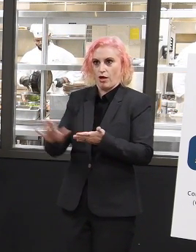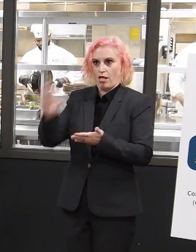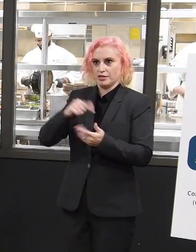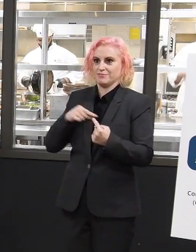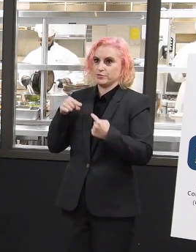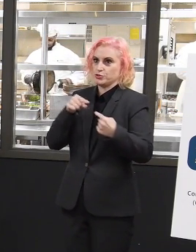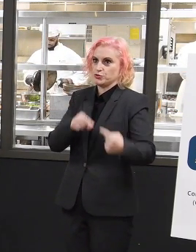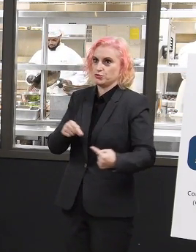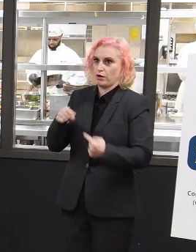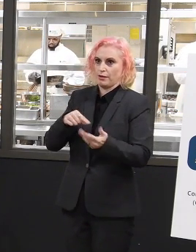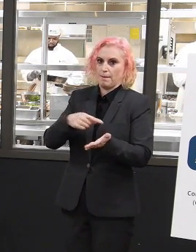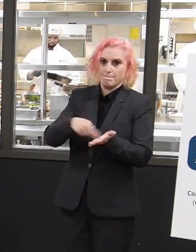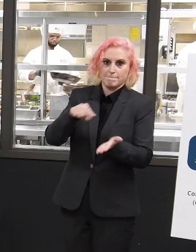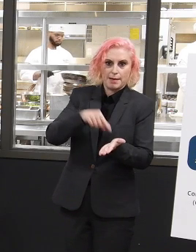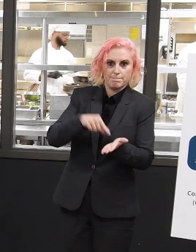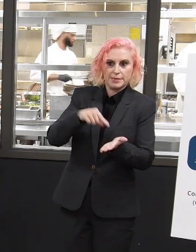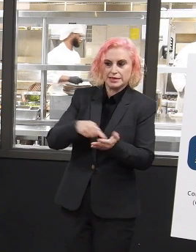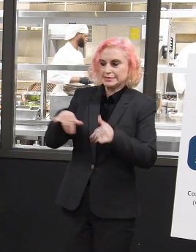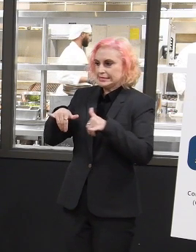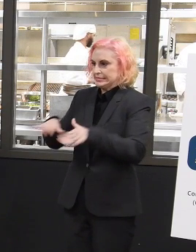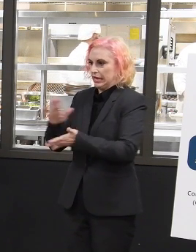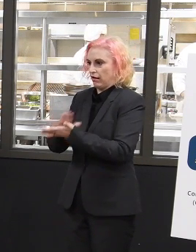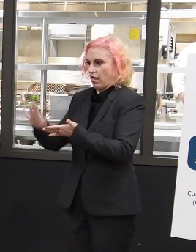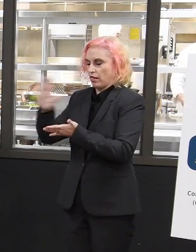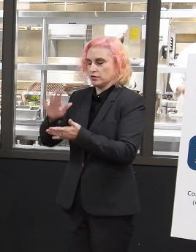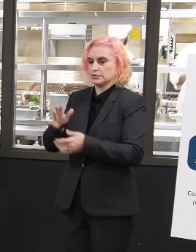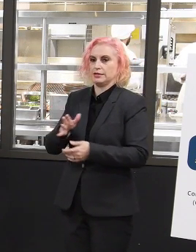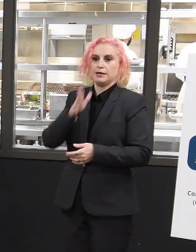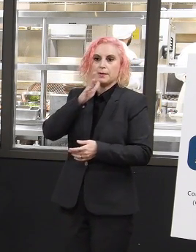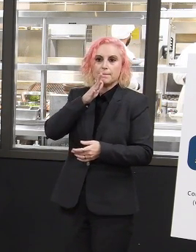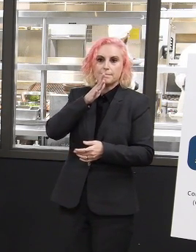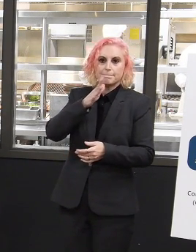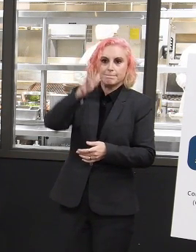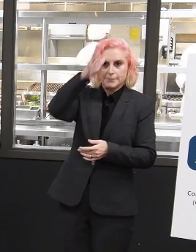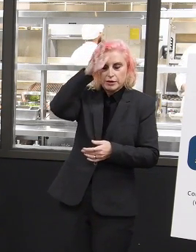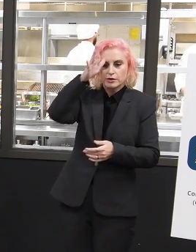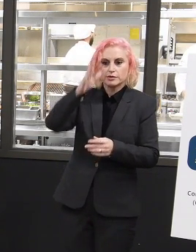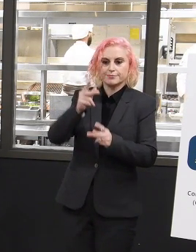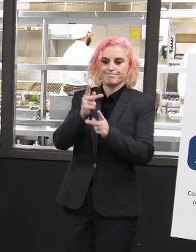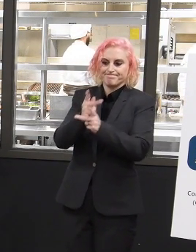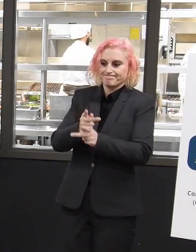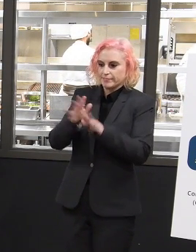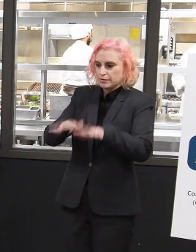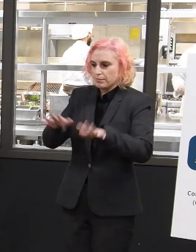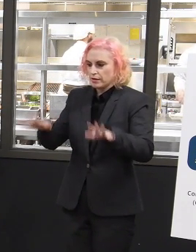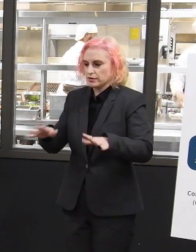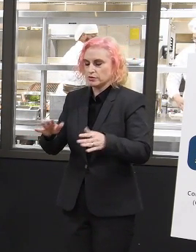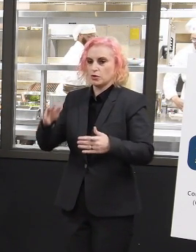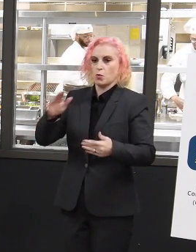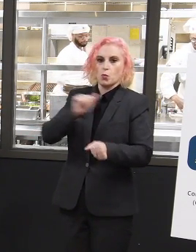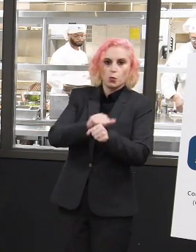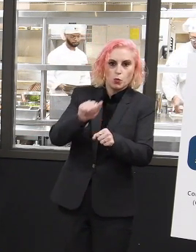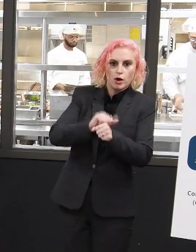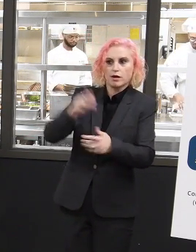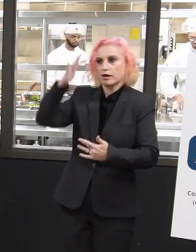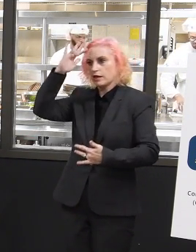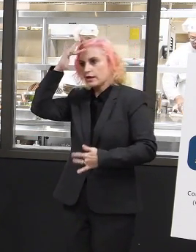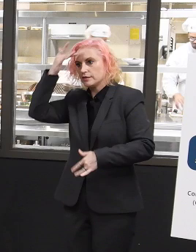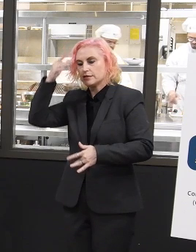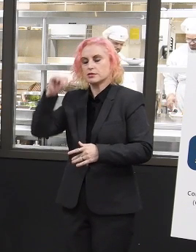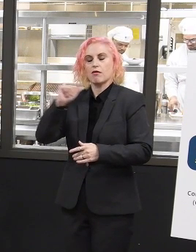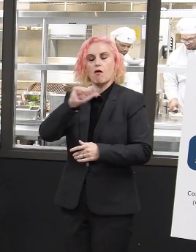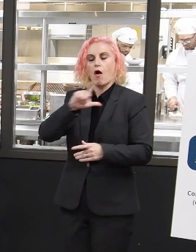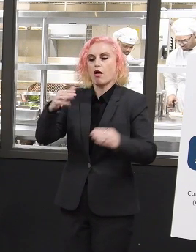and to stay in college. Parenthood, dependent care, work obligations, illness, or finances are